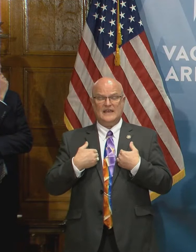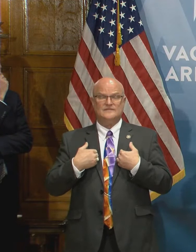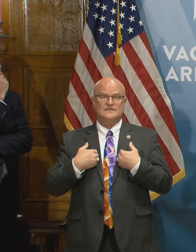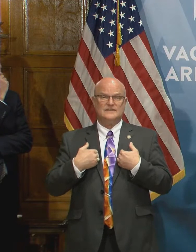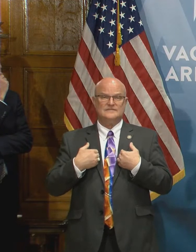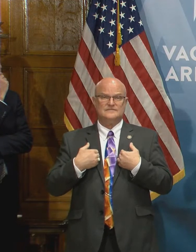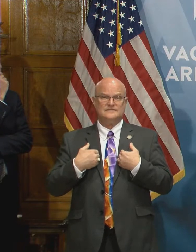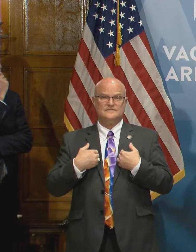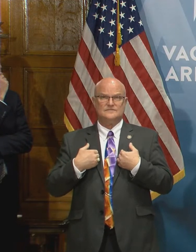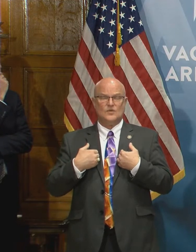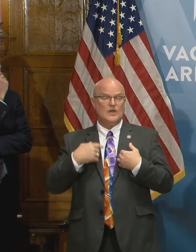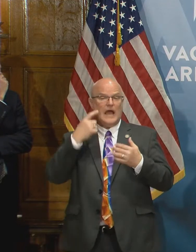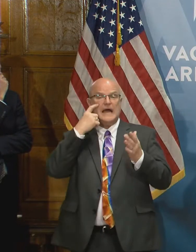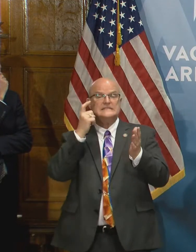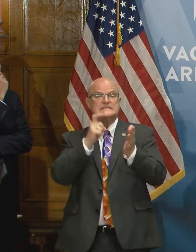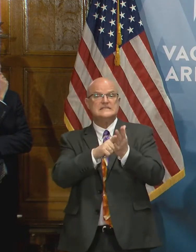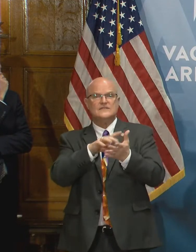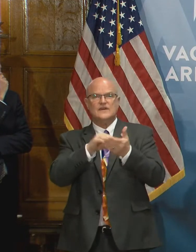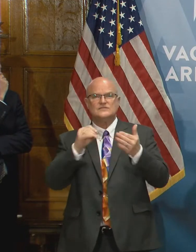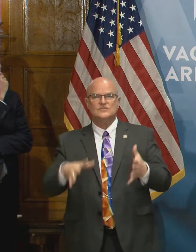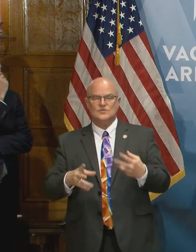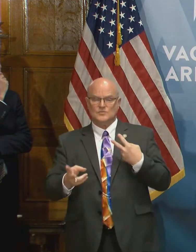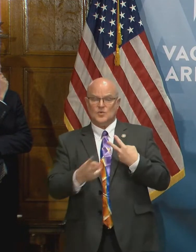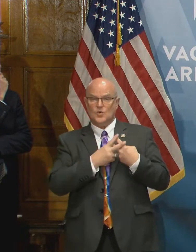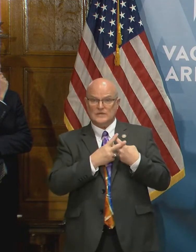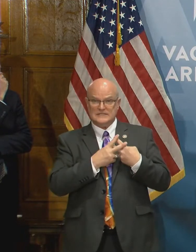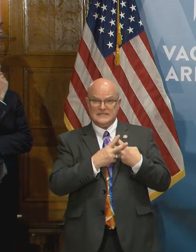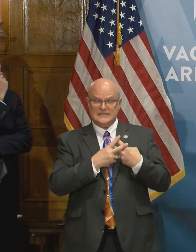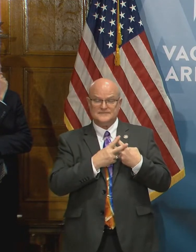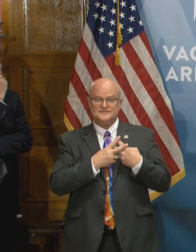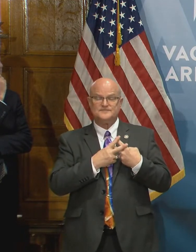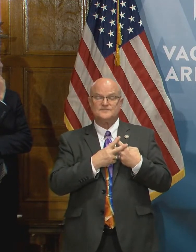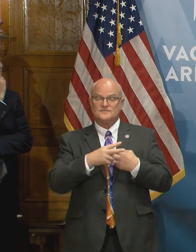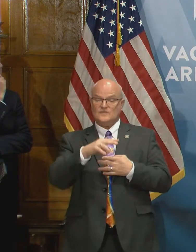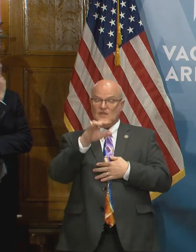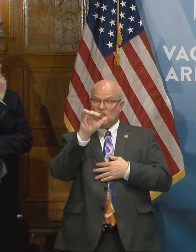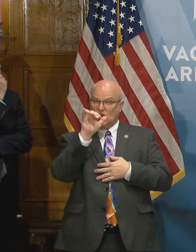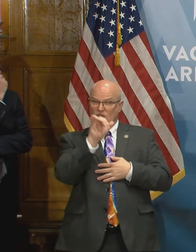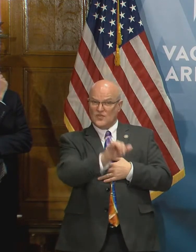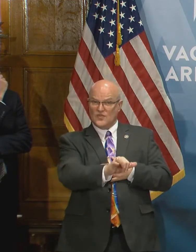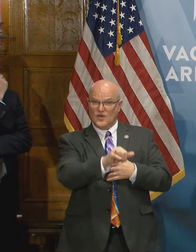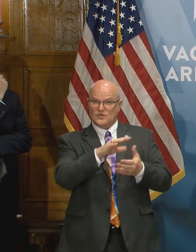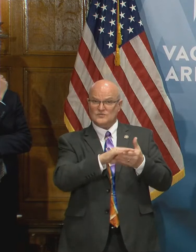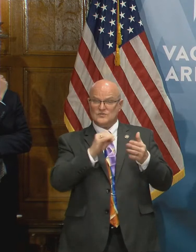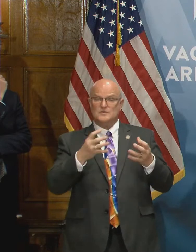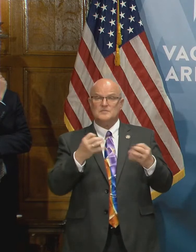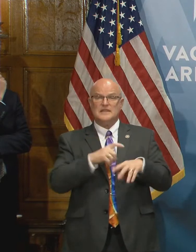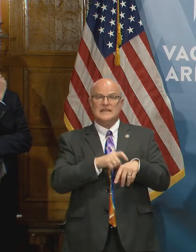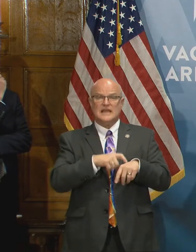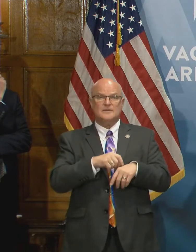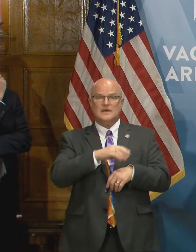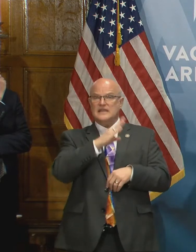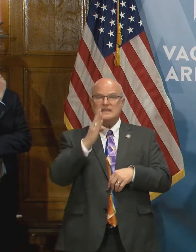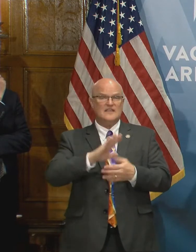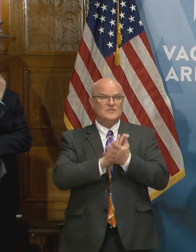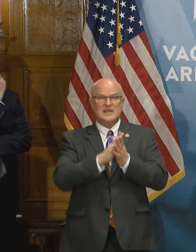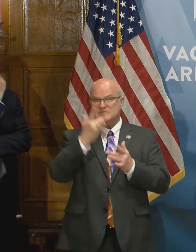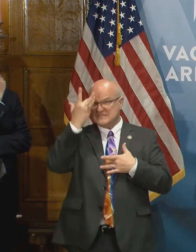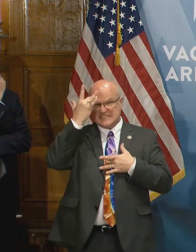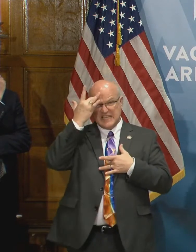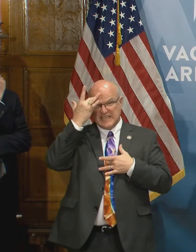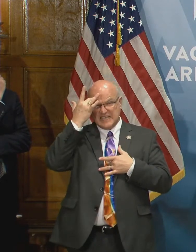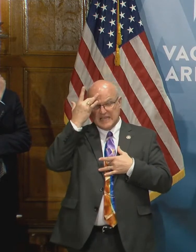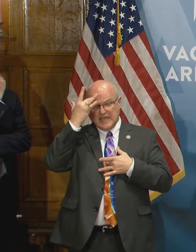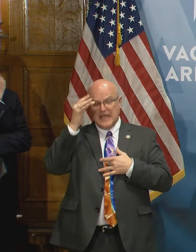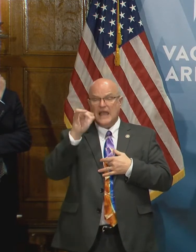issued or identified students to be quarantined, those students many times never get sick. And that's